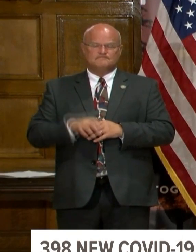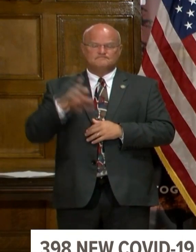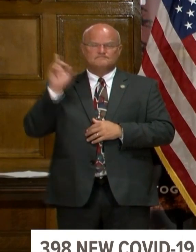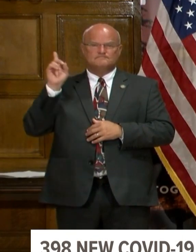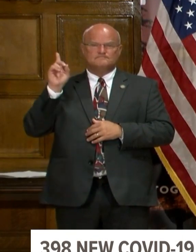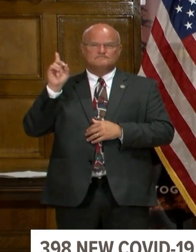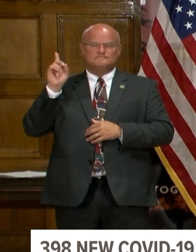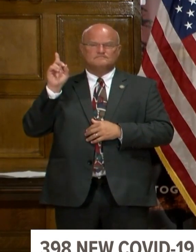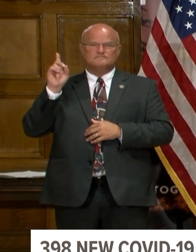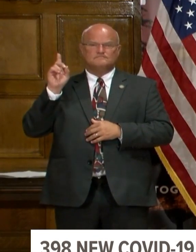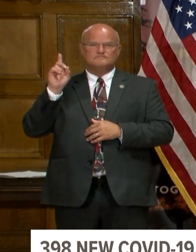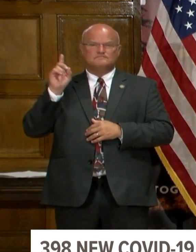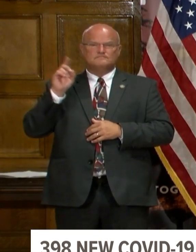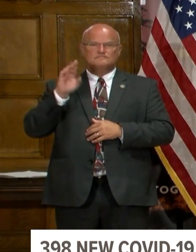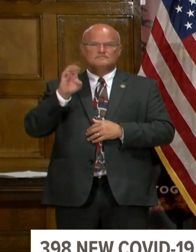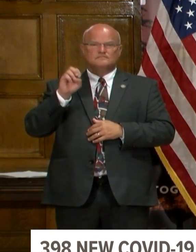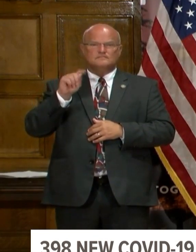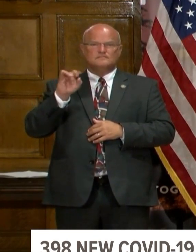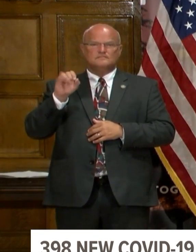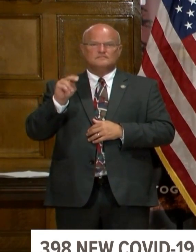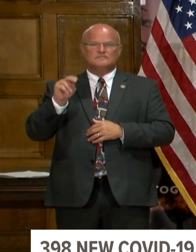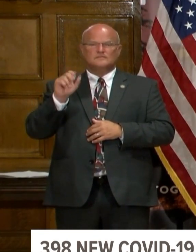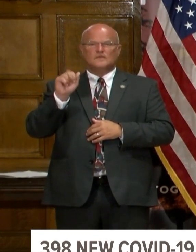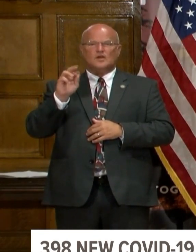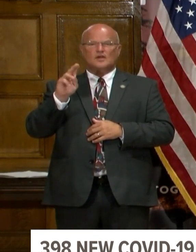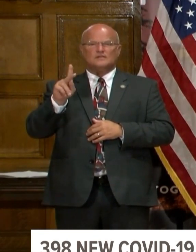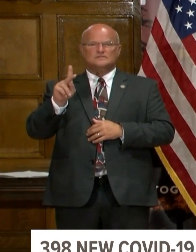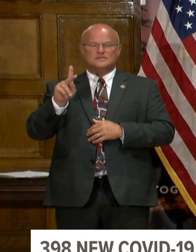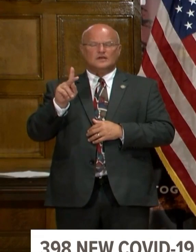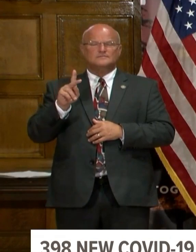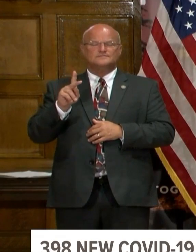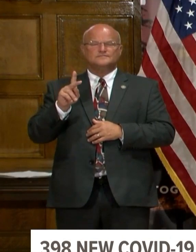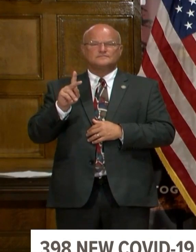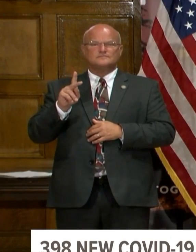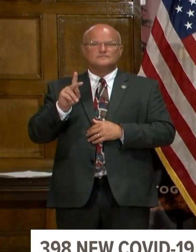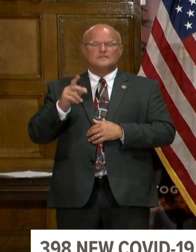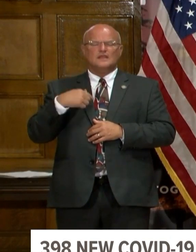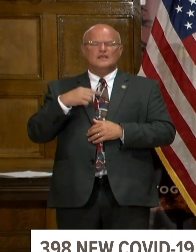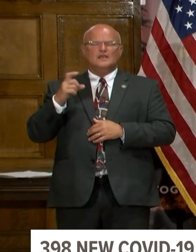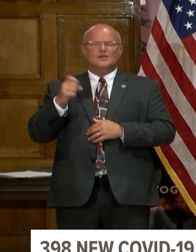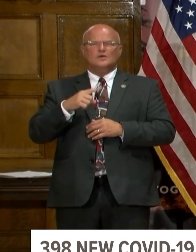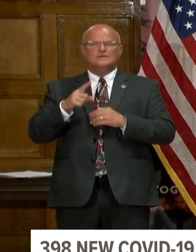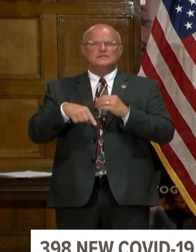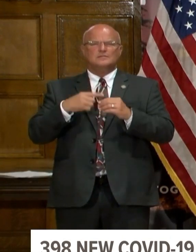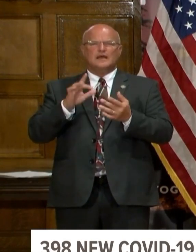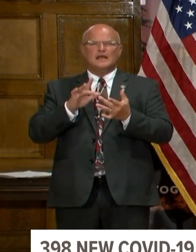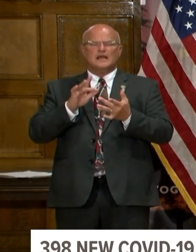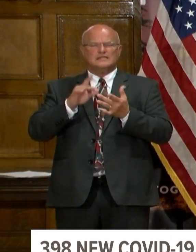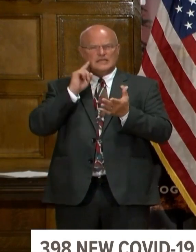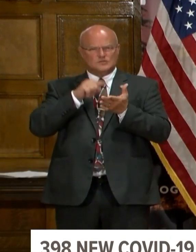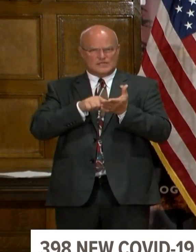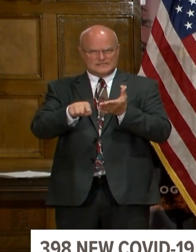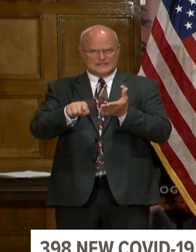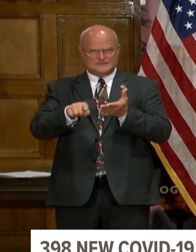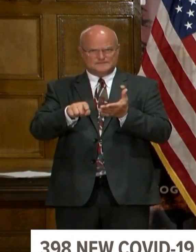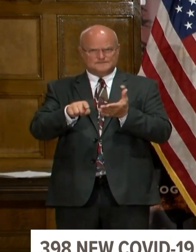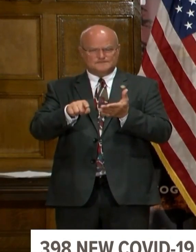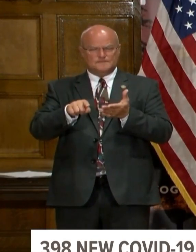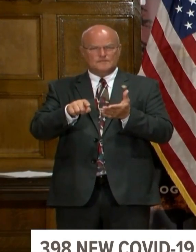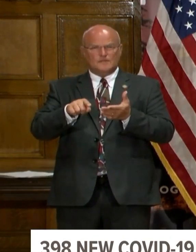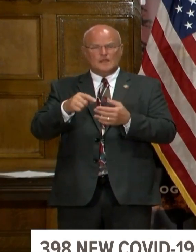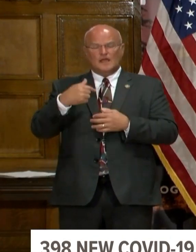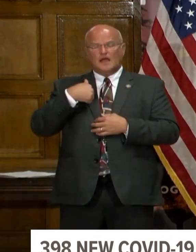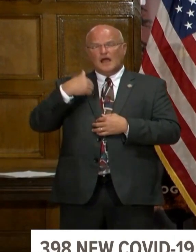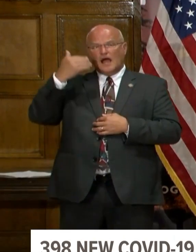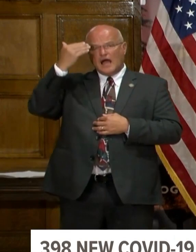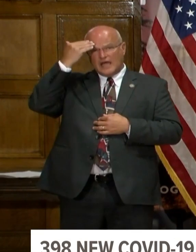Governor, this is Benjamin Hardy with the Arkansas Nonprofit News Network. I have a question about contact tracing. I know